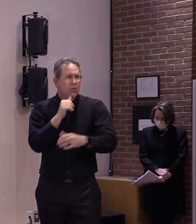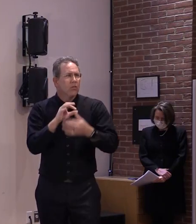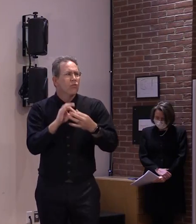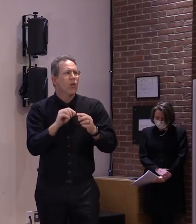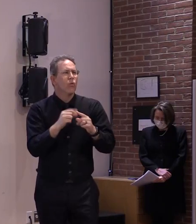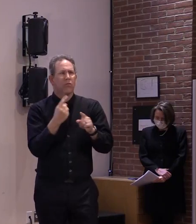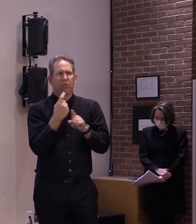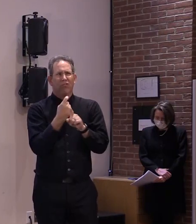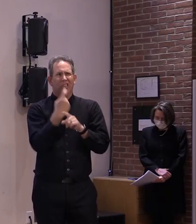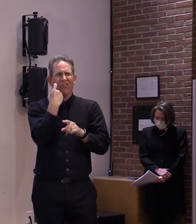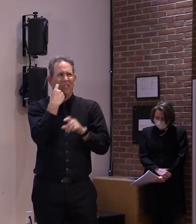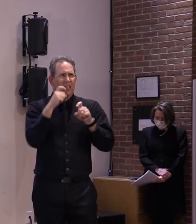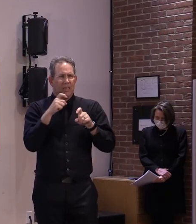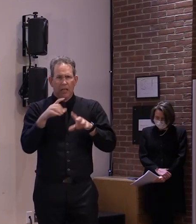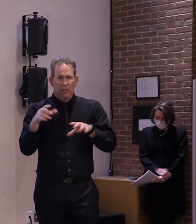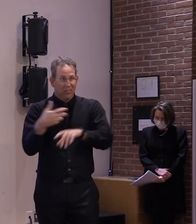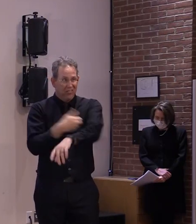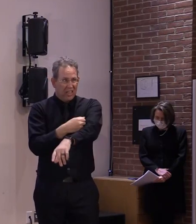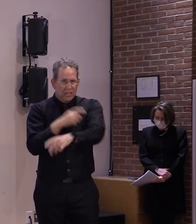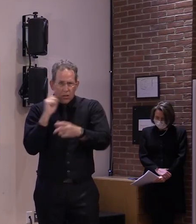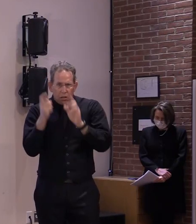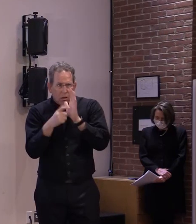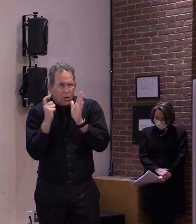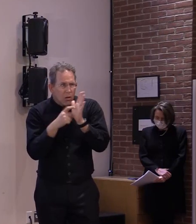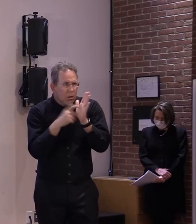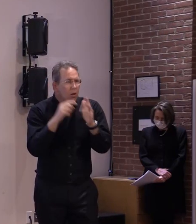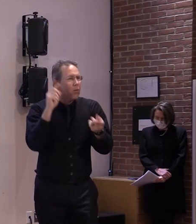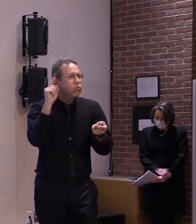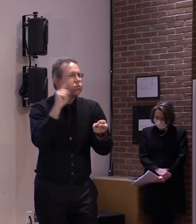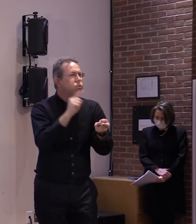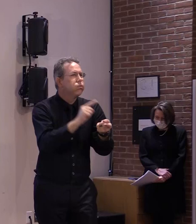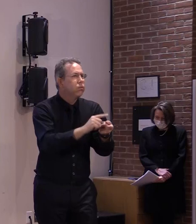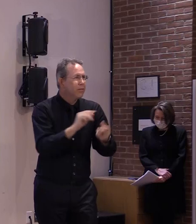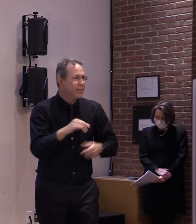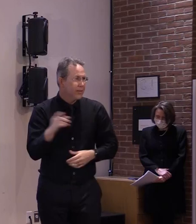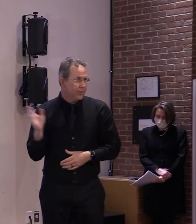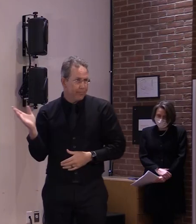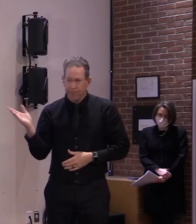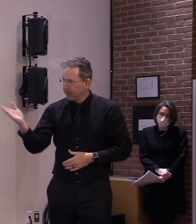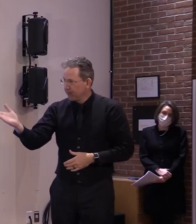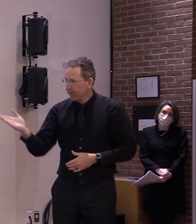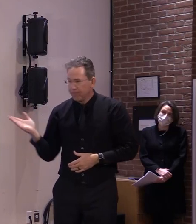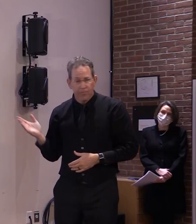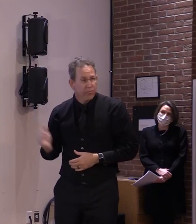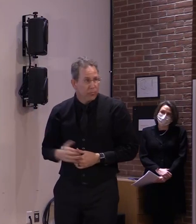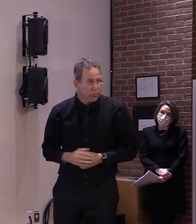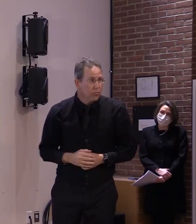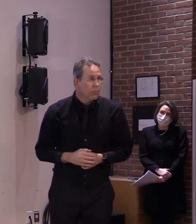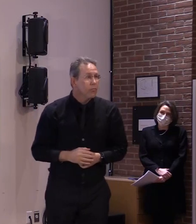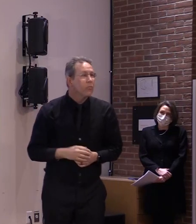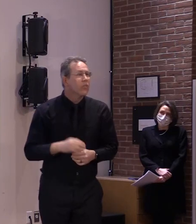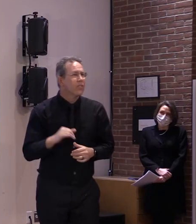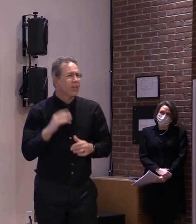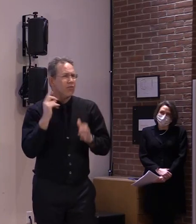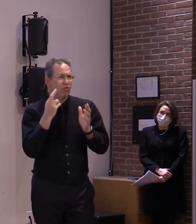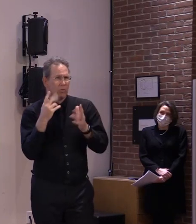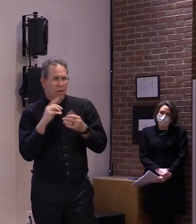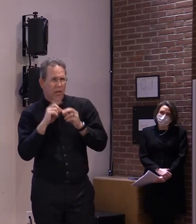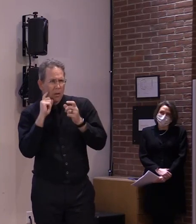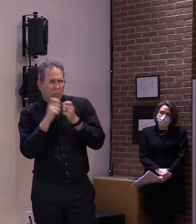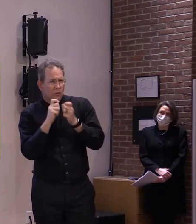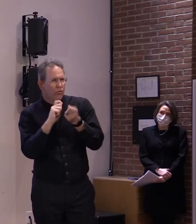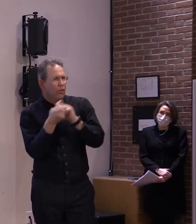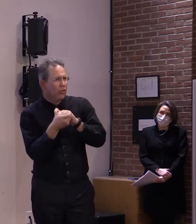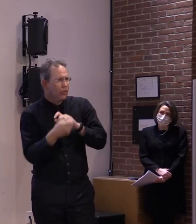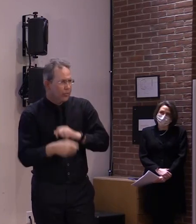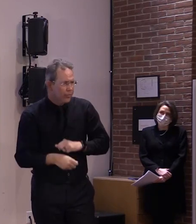as you can see from the chart, the vaccine coverage is still relatively low in that youngest age group. So it seems much more